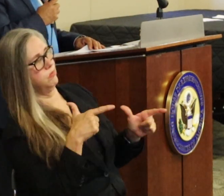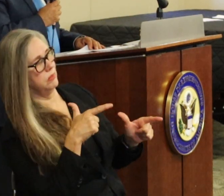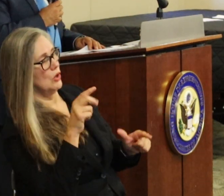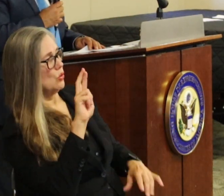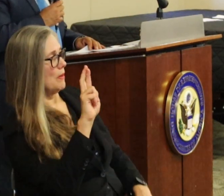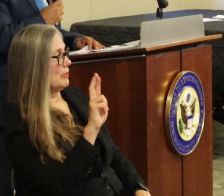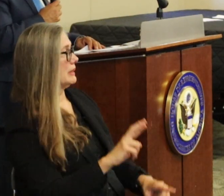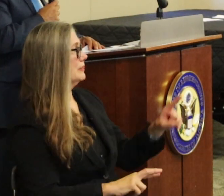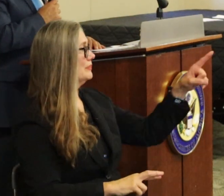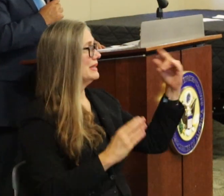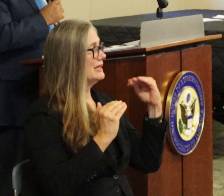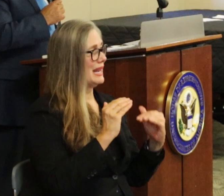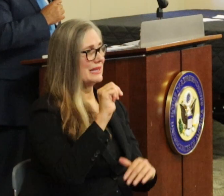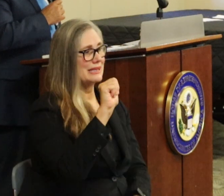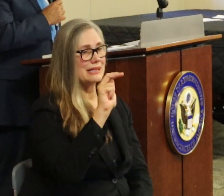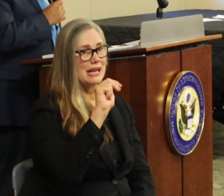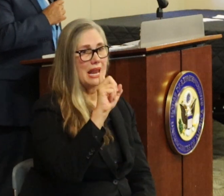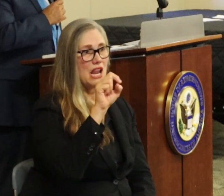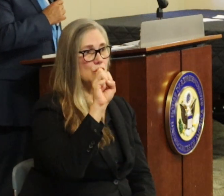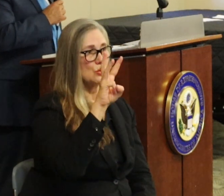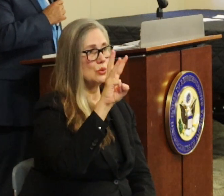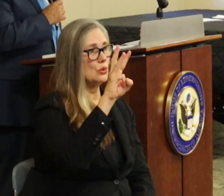next question is from Andrew Oman.